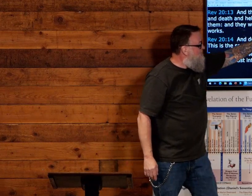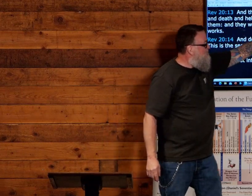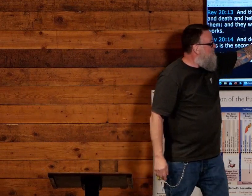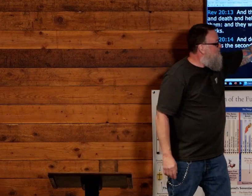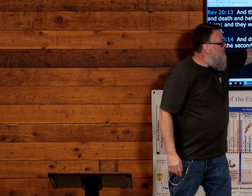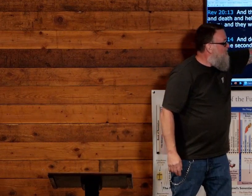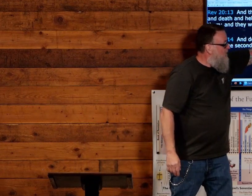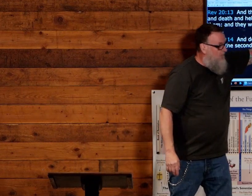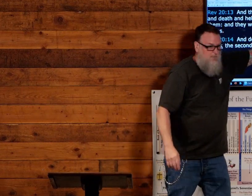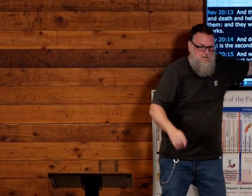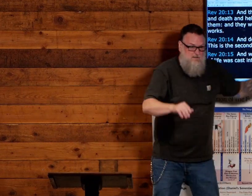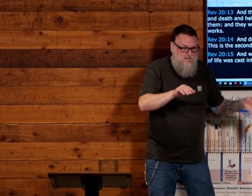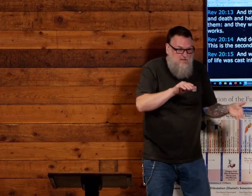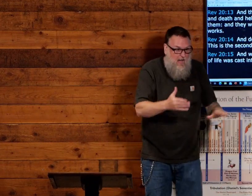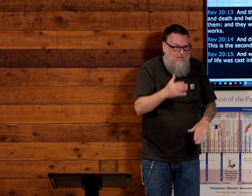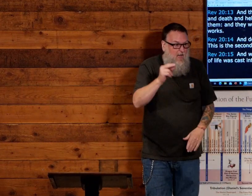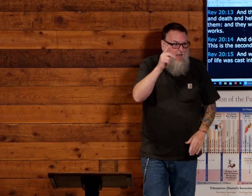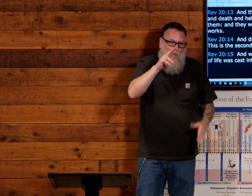Hell delivered up the dead which were in it.